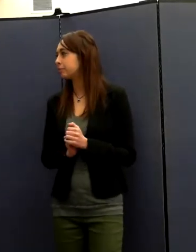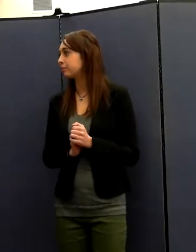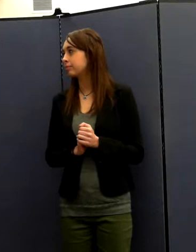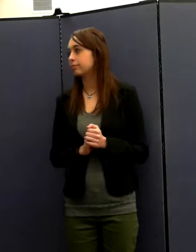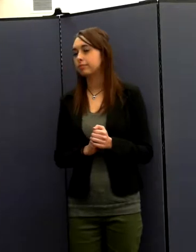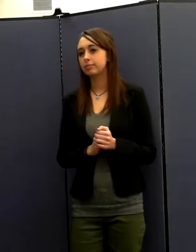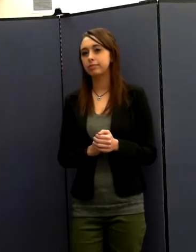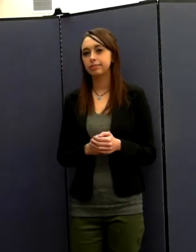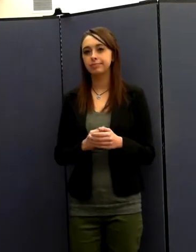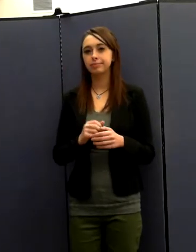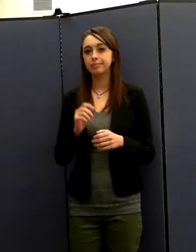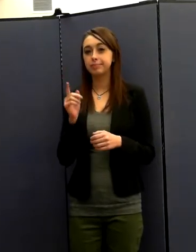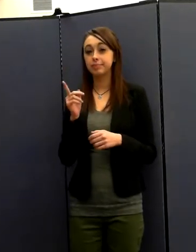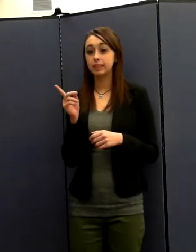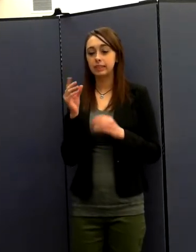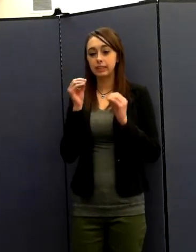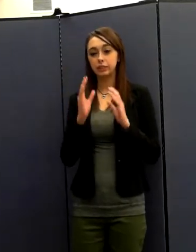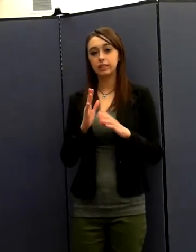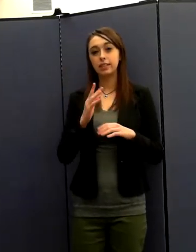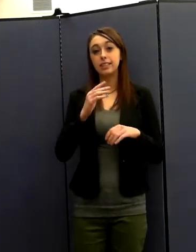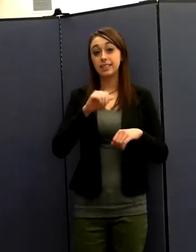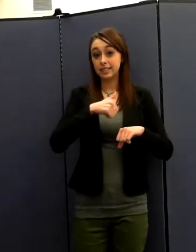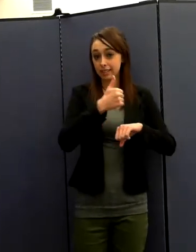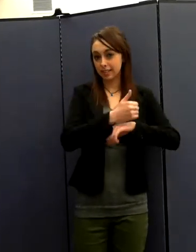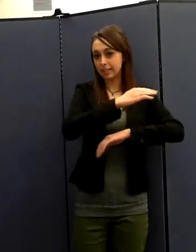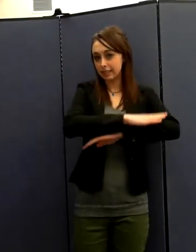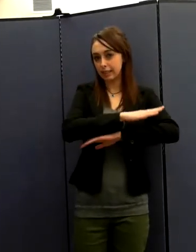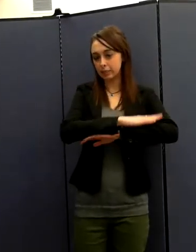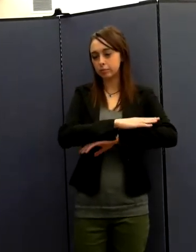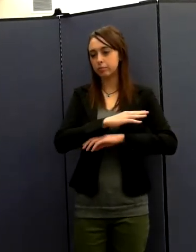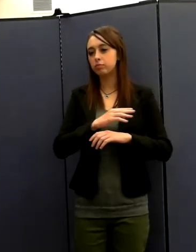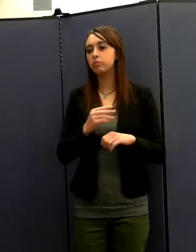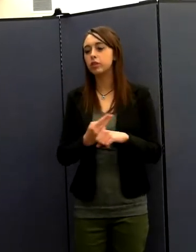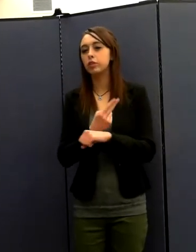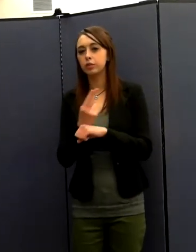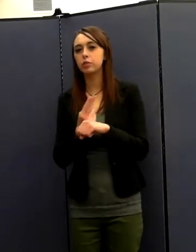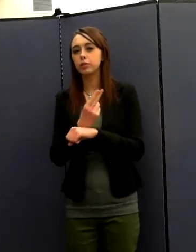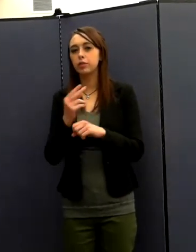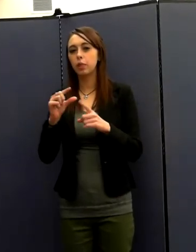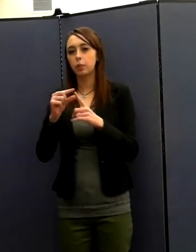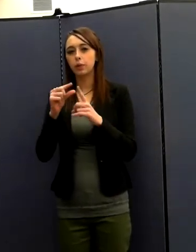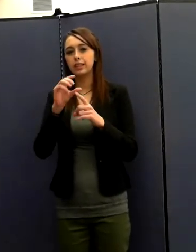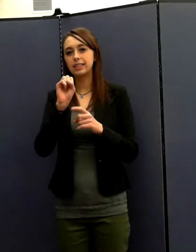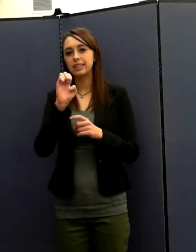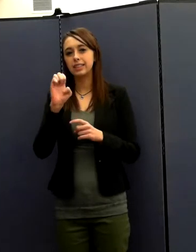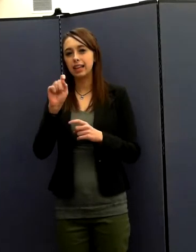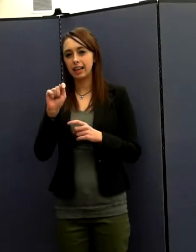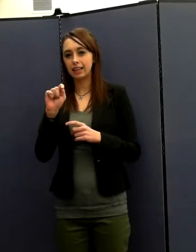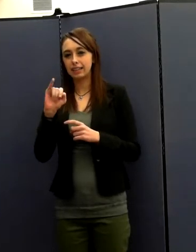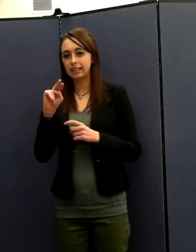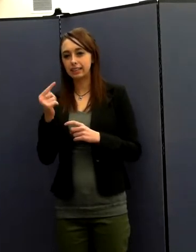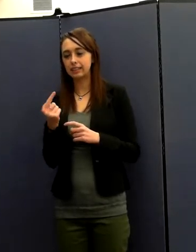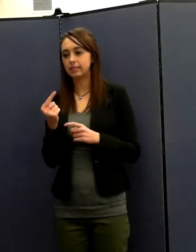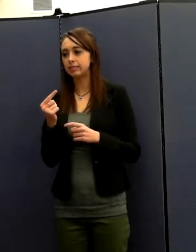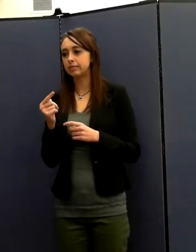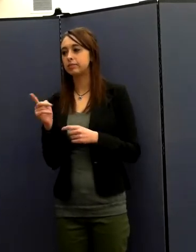Set the table. That is a use of the word setting, but not in a story. A place. A place. Like what?